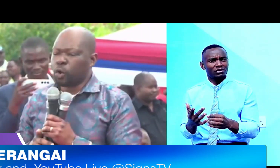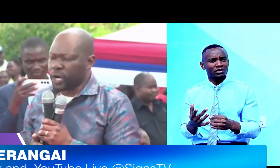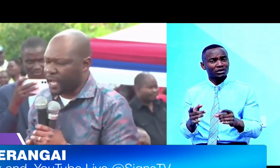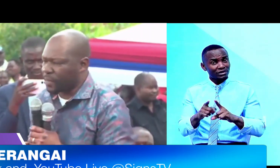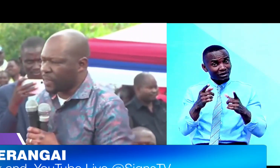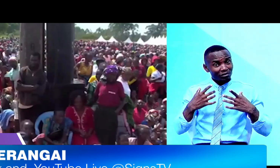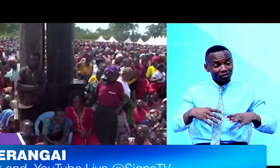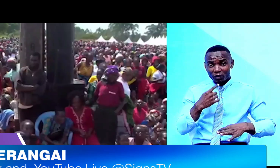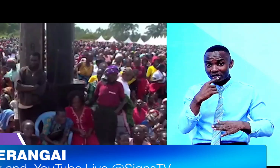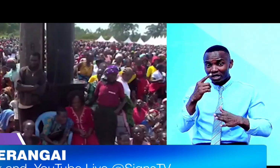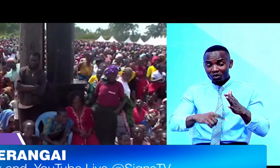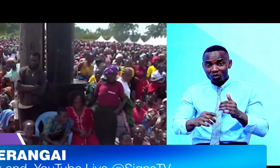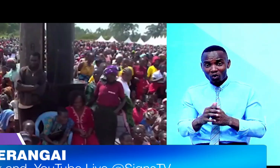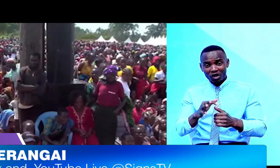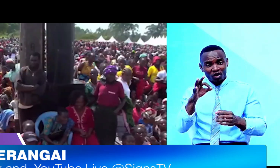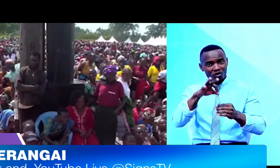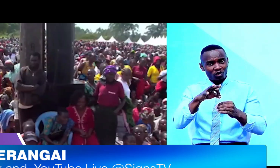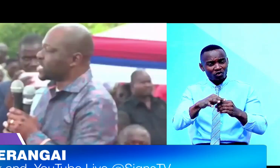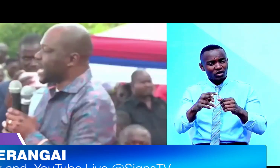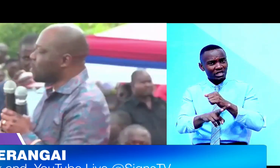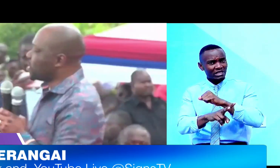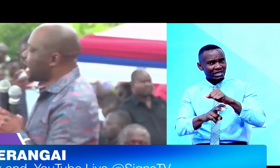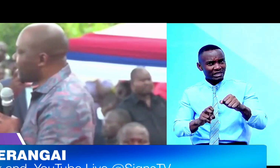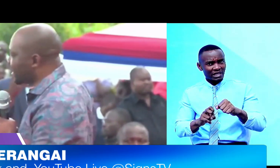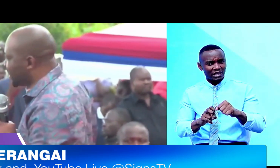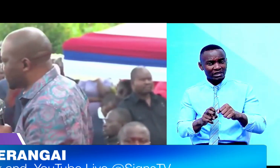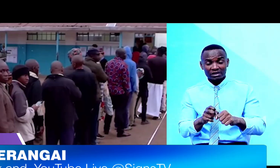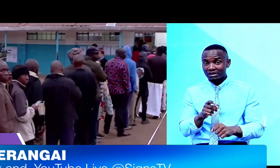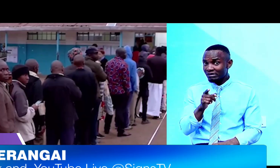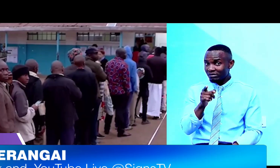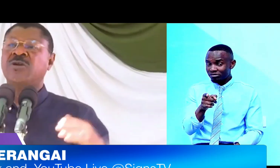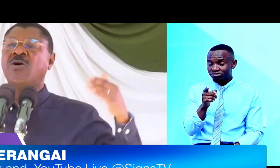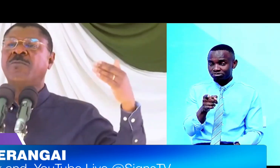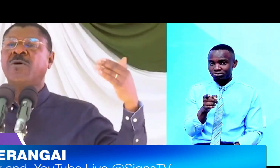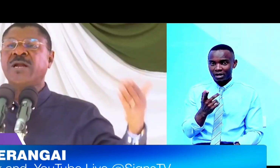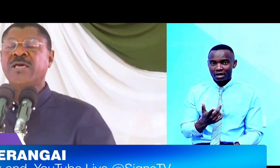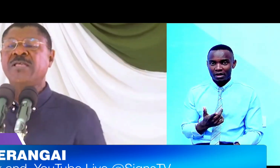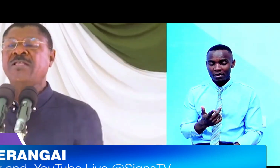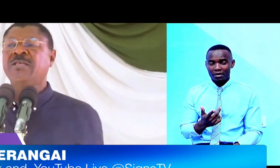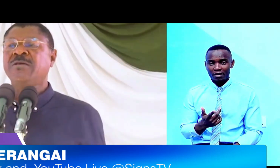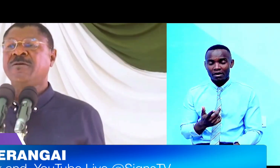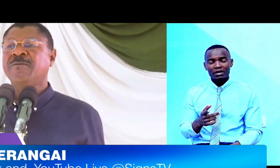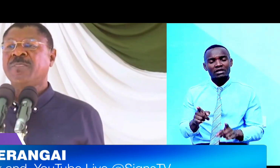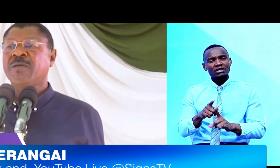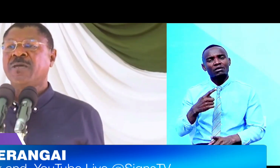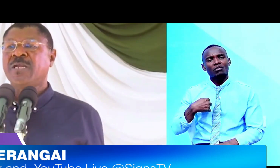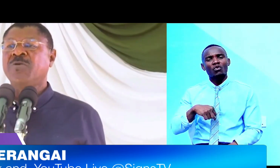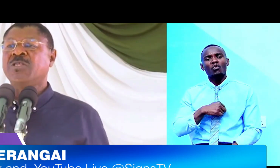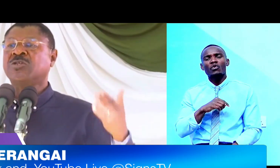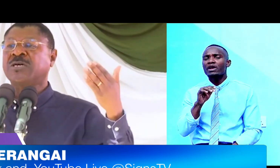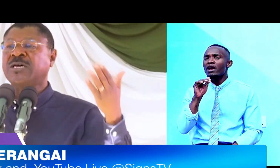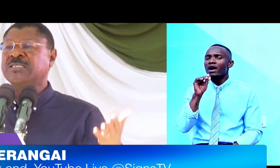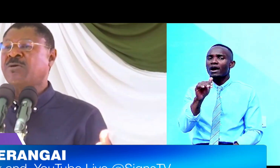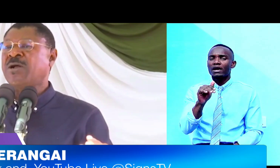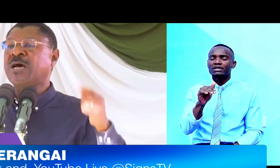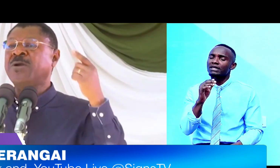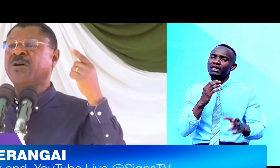kura, Sale Bamisi zote Musalia Mudavadi. Ile tunaomba wananchi ni mjitokeze, wale hamna